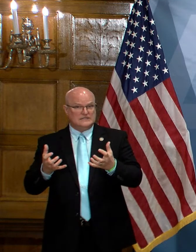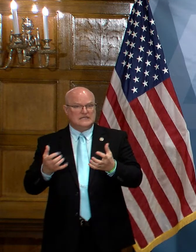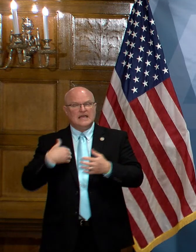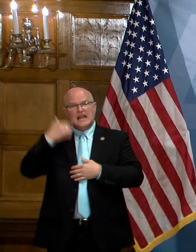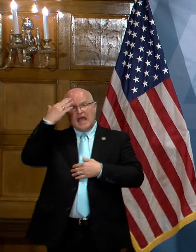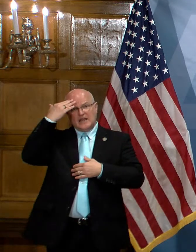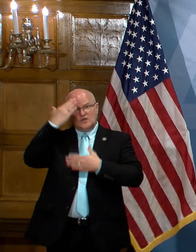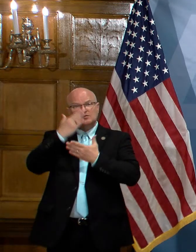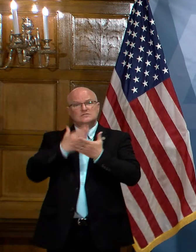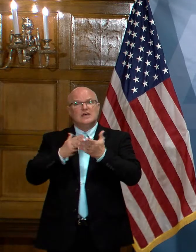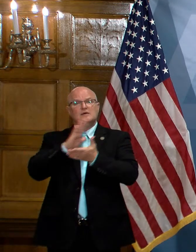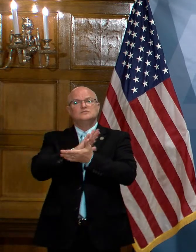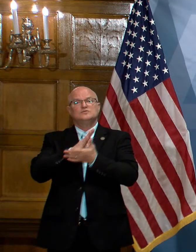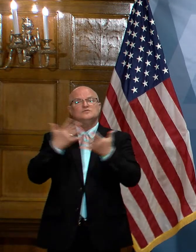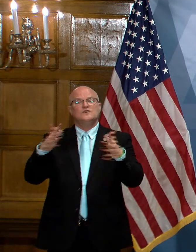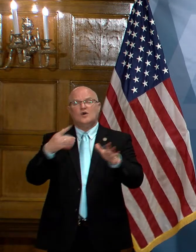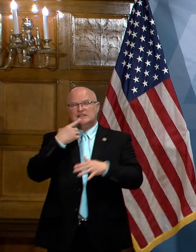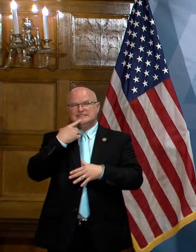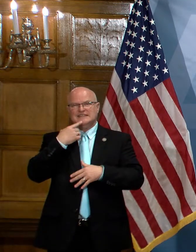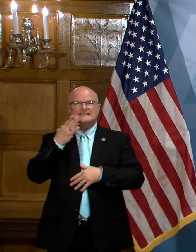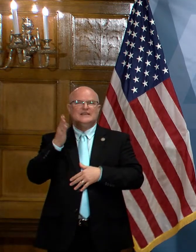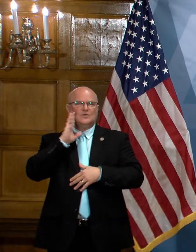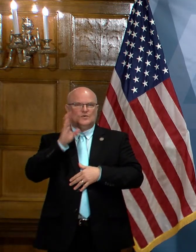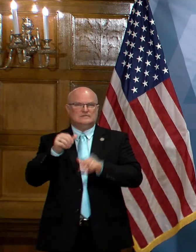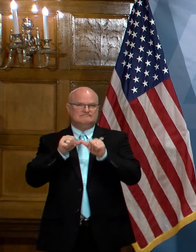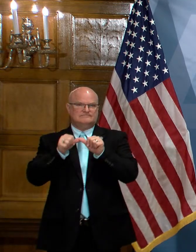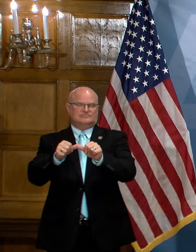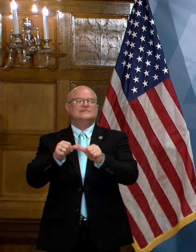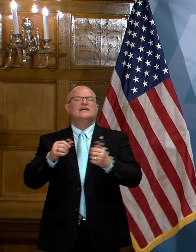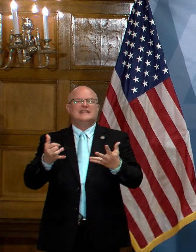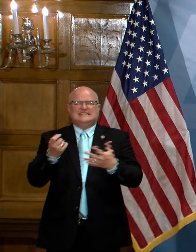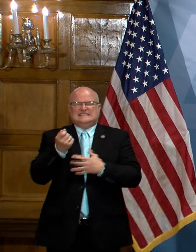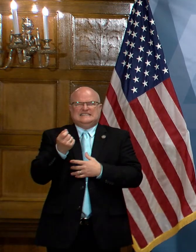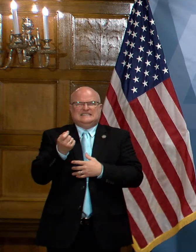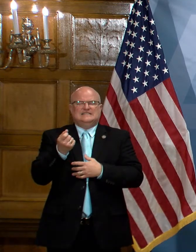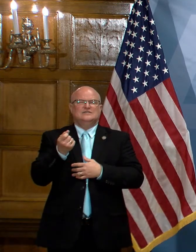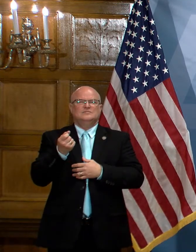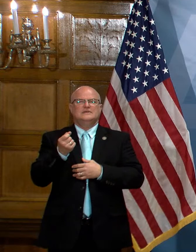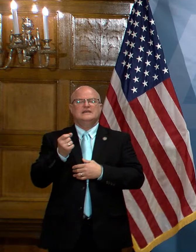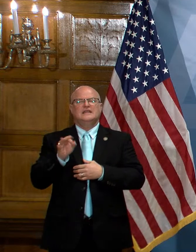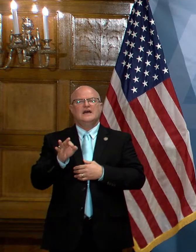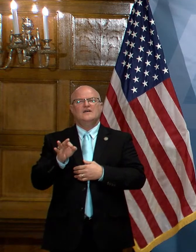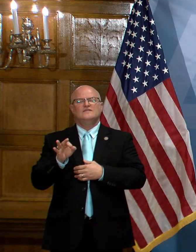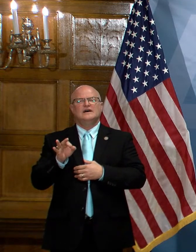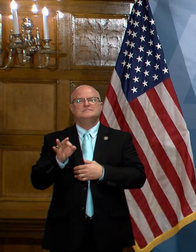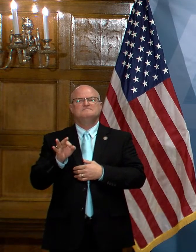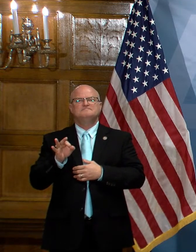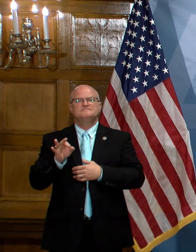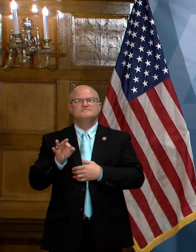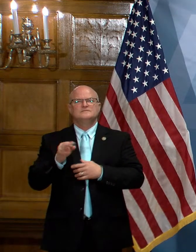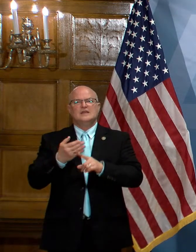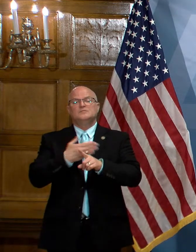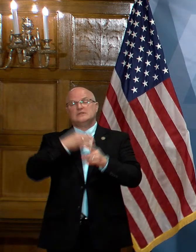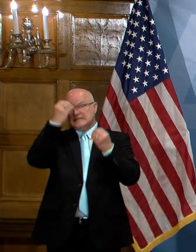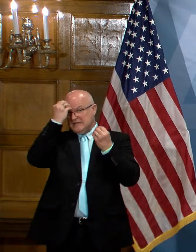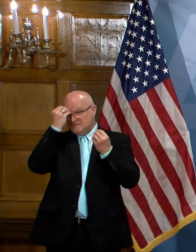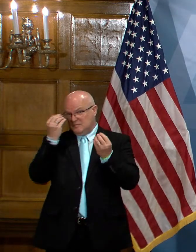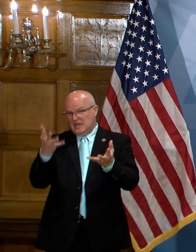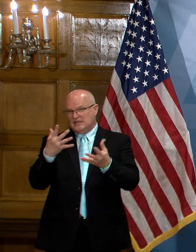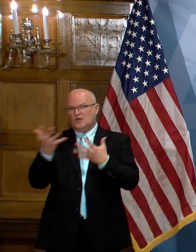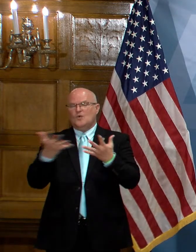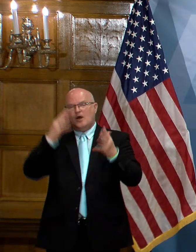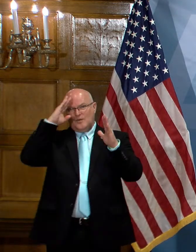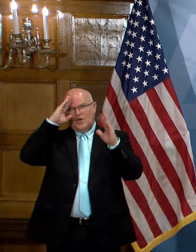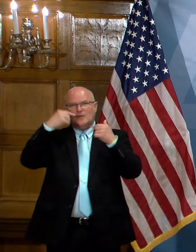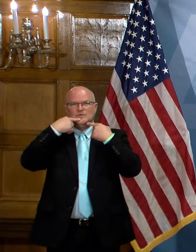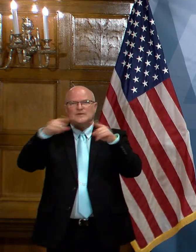and I know some schools have already indicated that. So that's just a little bit of preliminary information on what